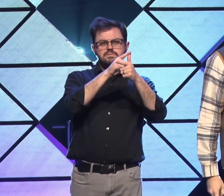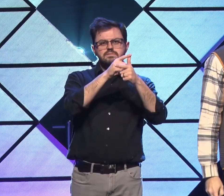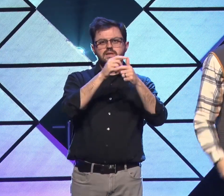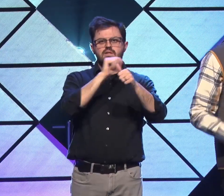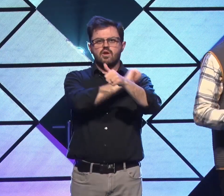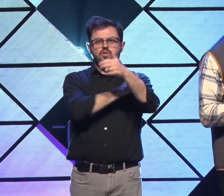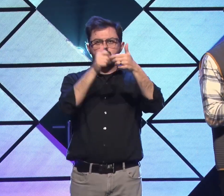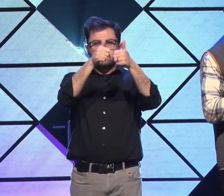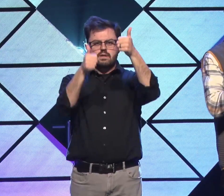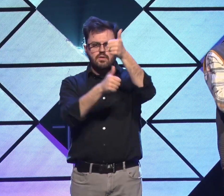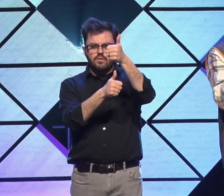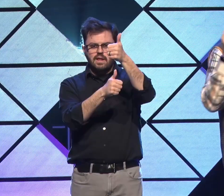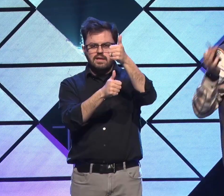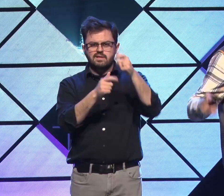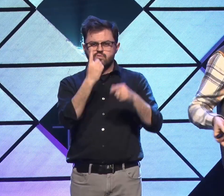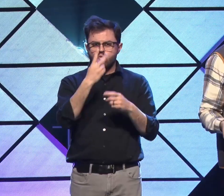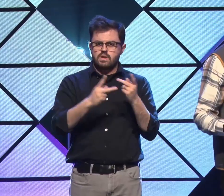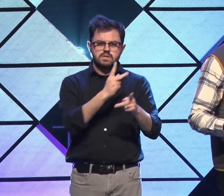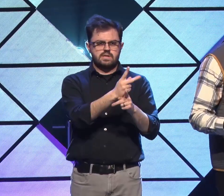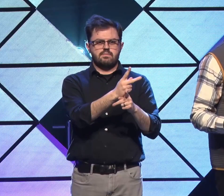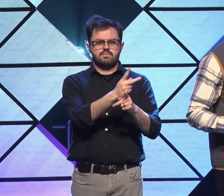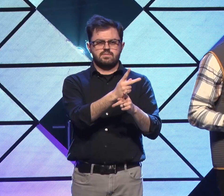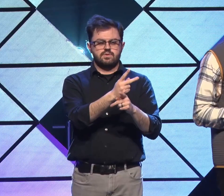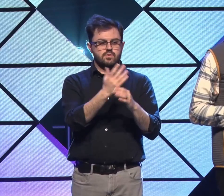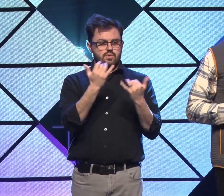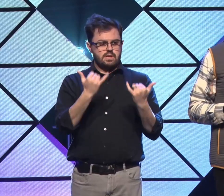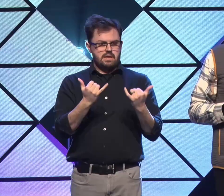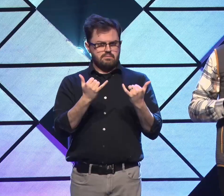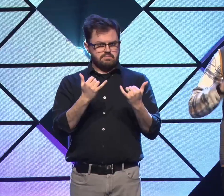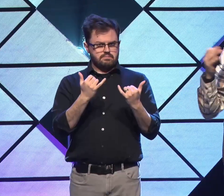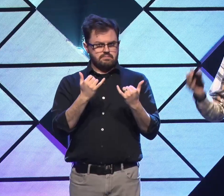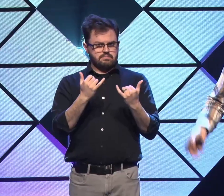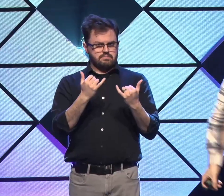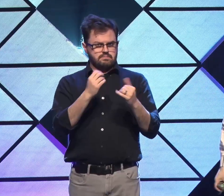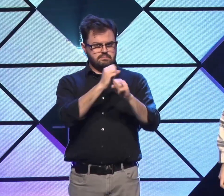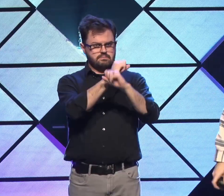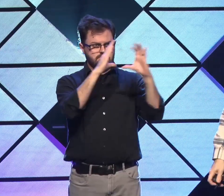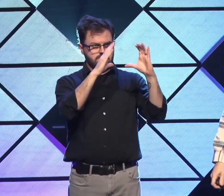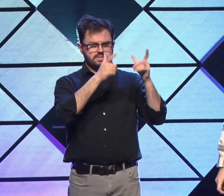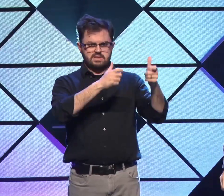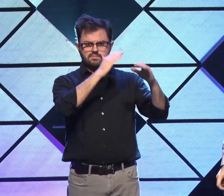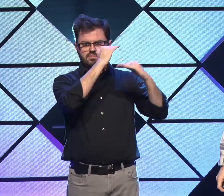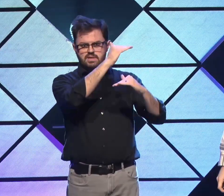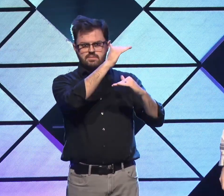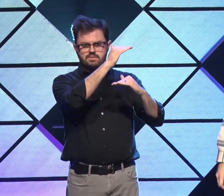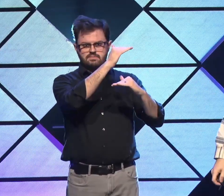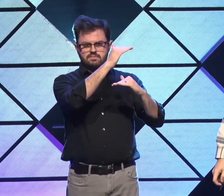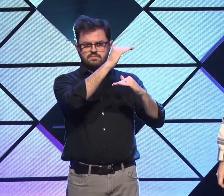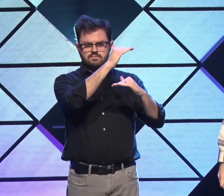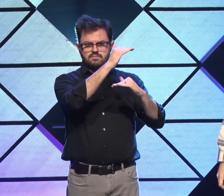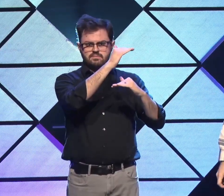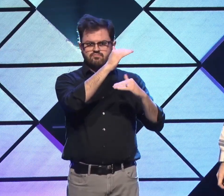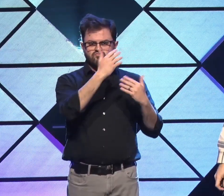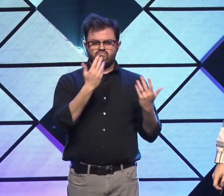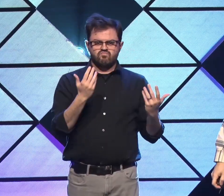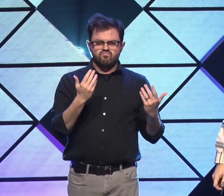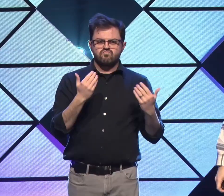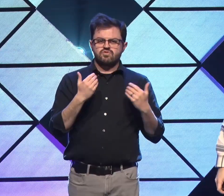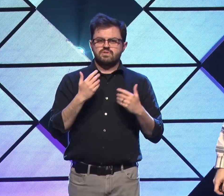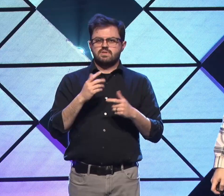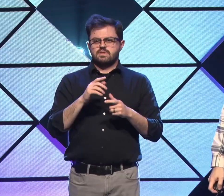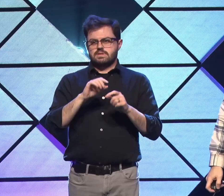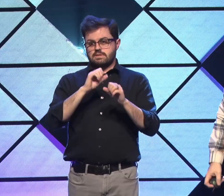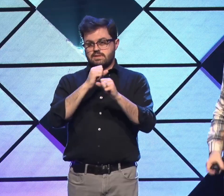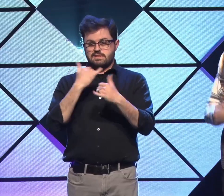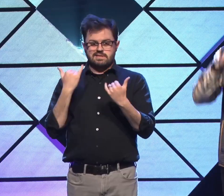of power. Now think of that the speed limit, you have a police officer. Okay, so police